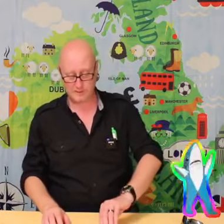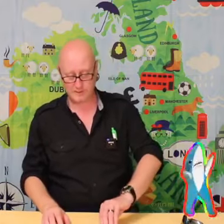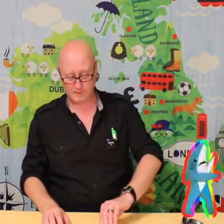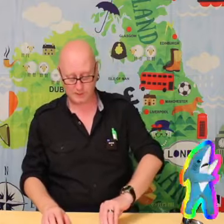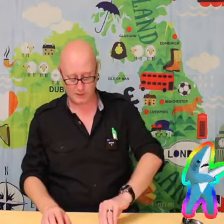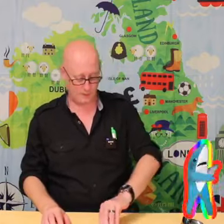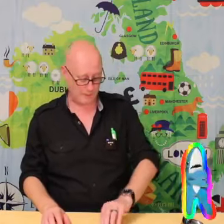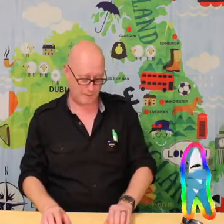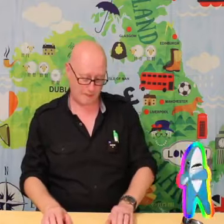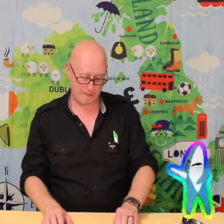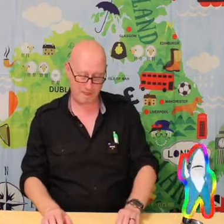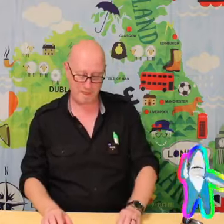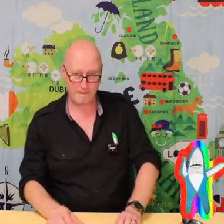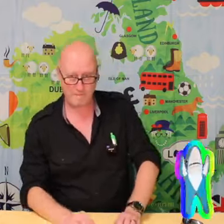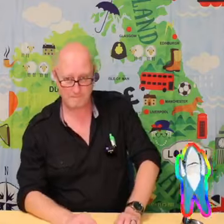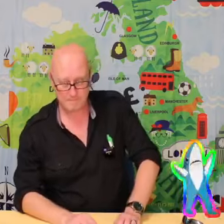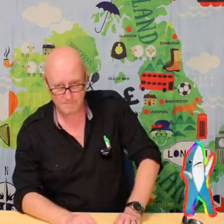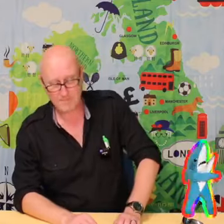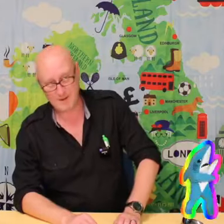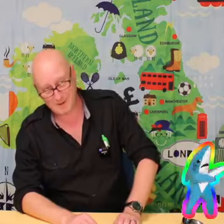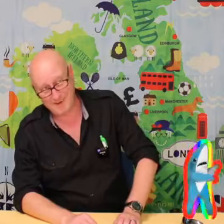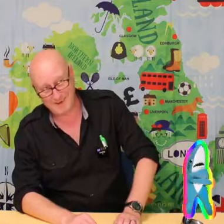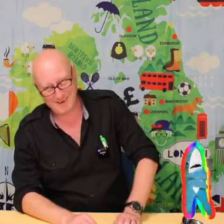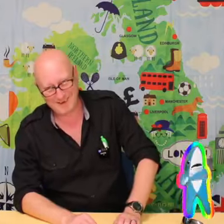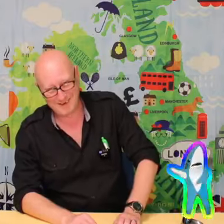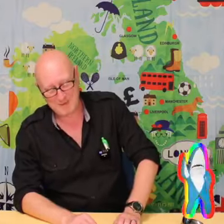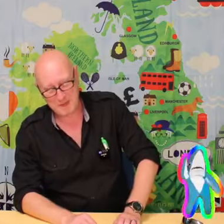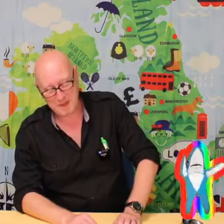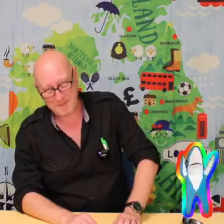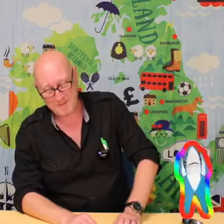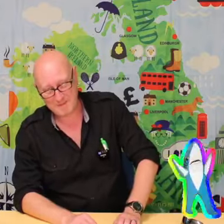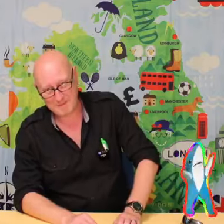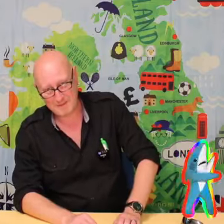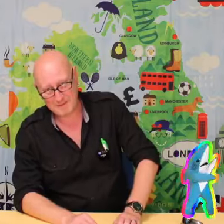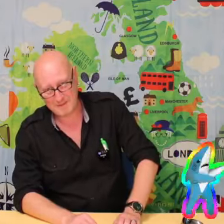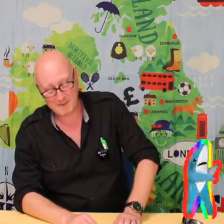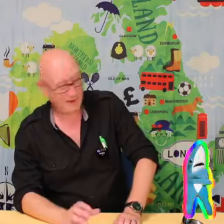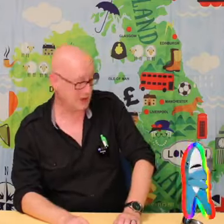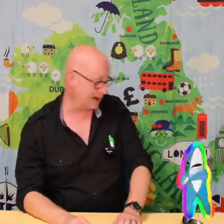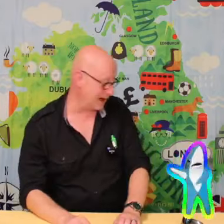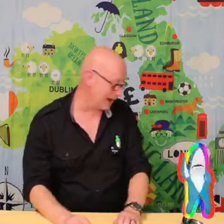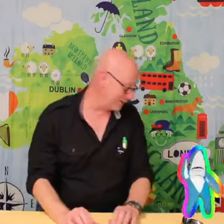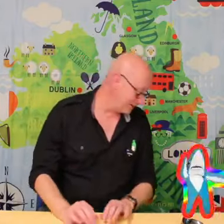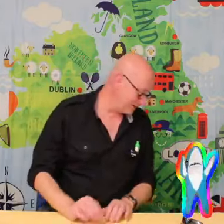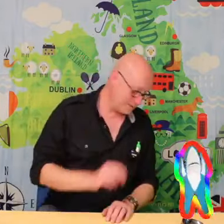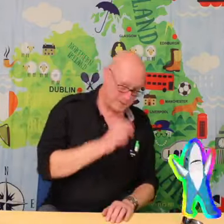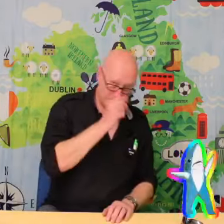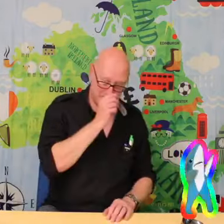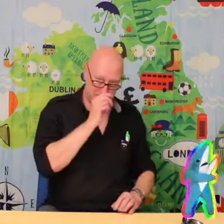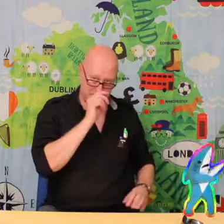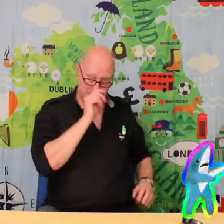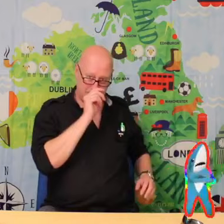Catherine. Go. Hello. Catherine's saying hello back. Talk amongst yourselves. Exactly. And Catherine's saying hot sauce with